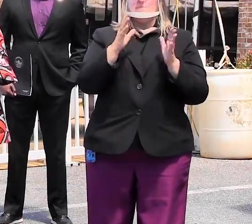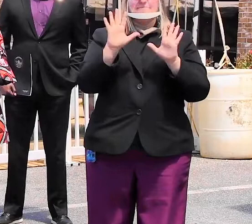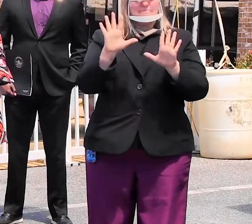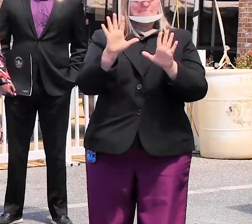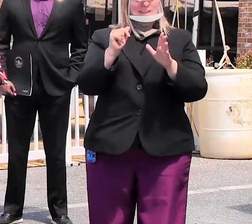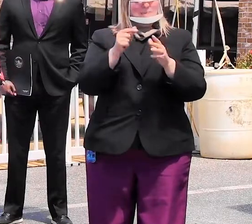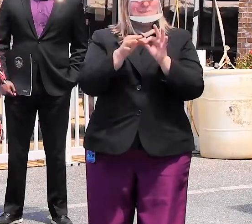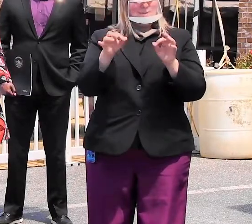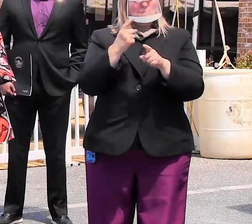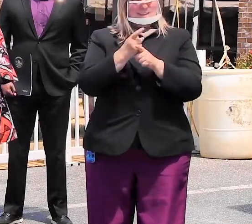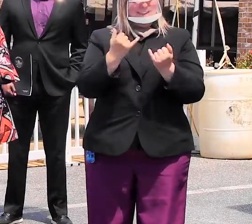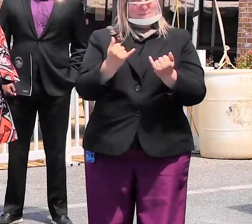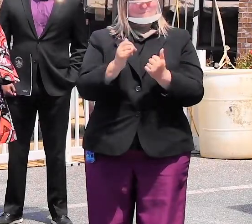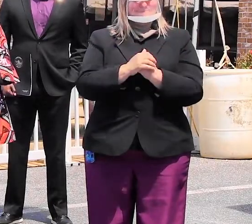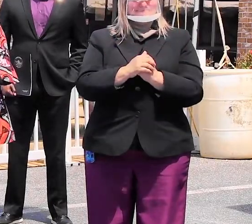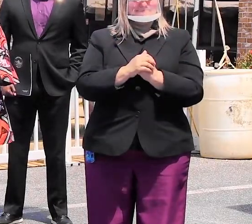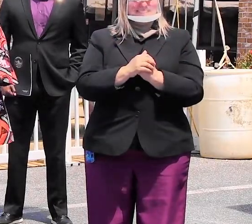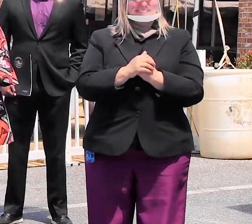it right now.